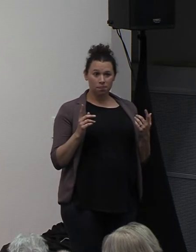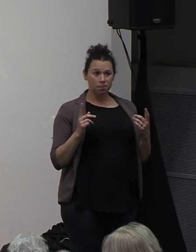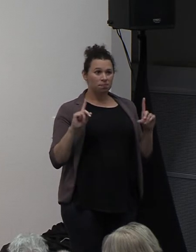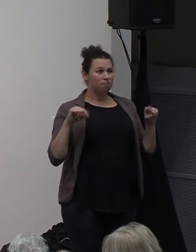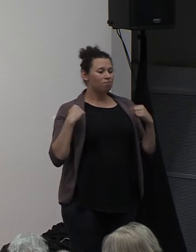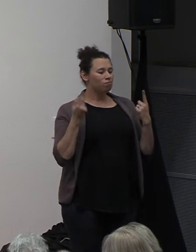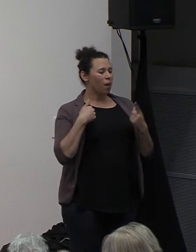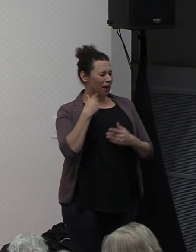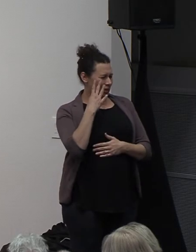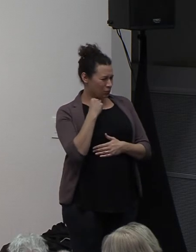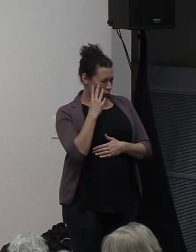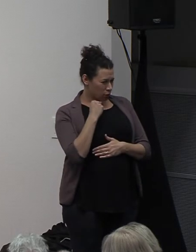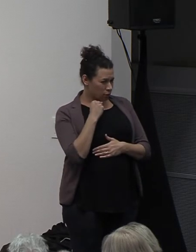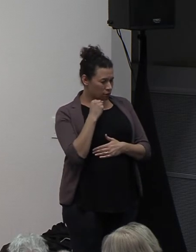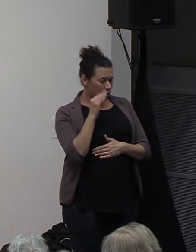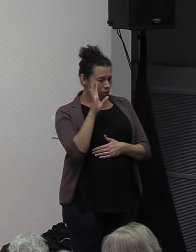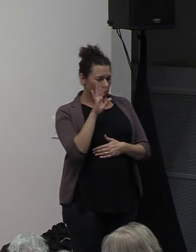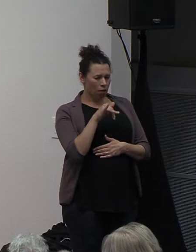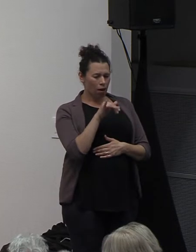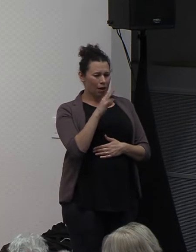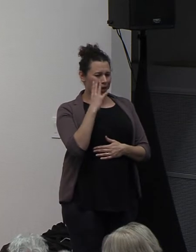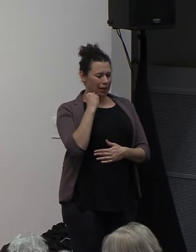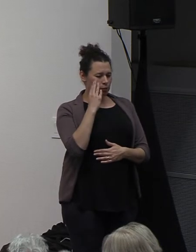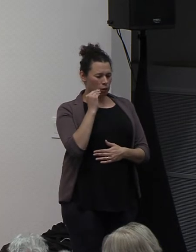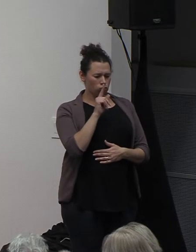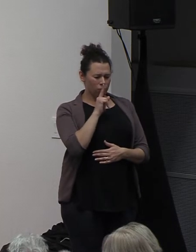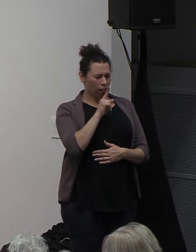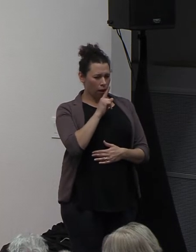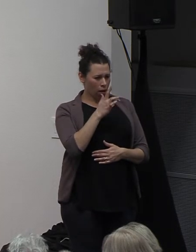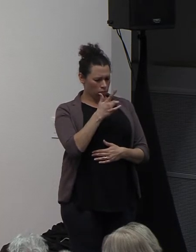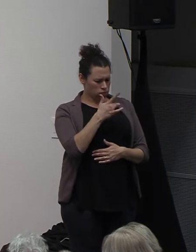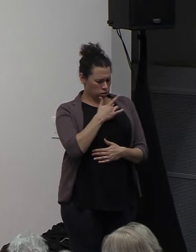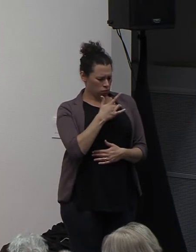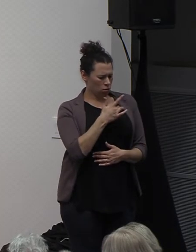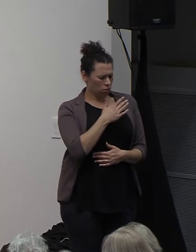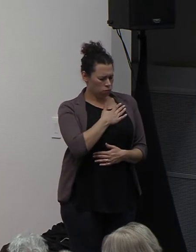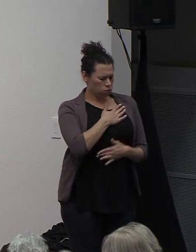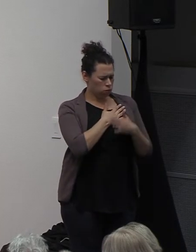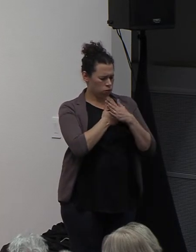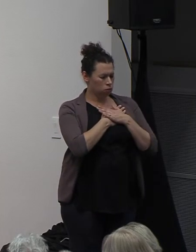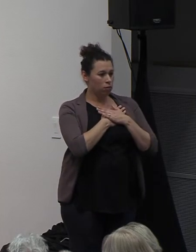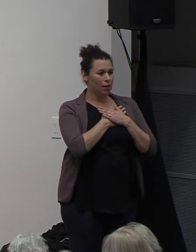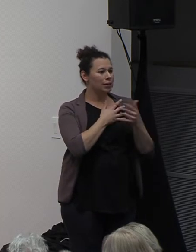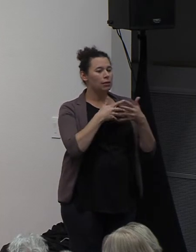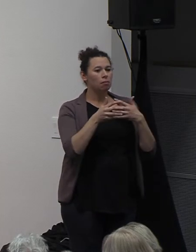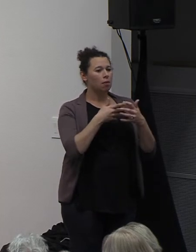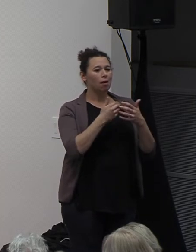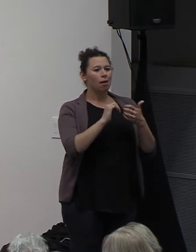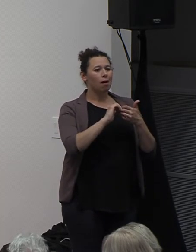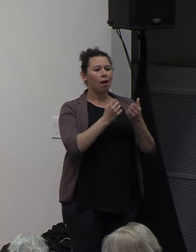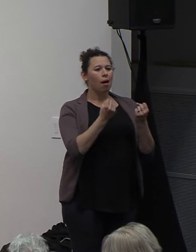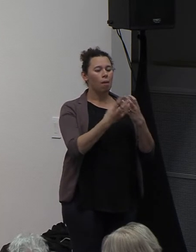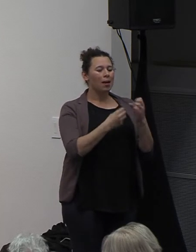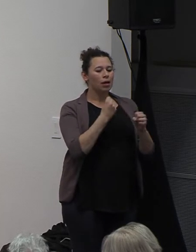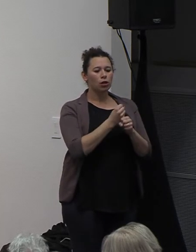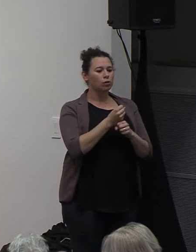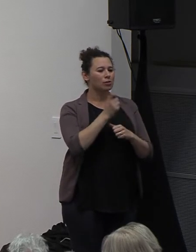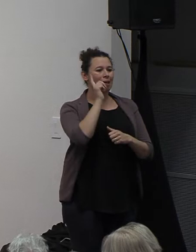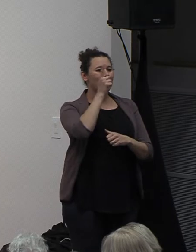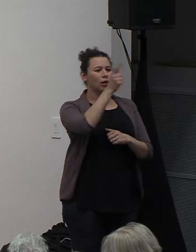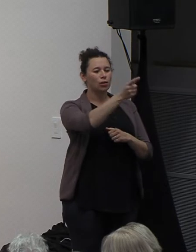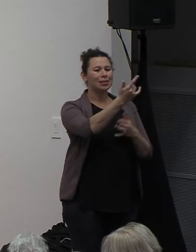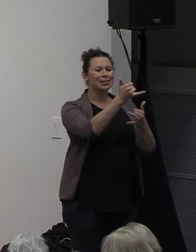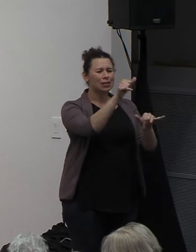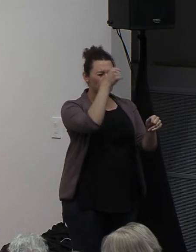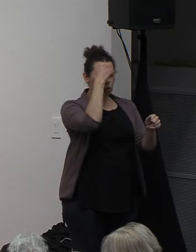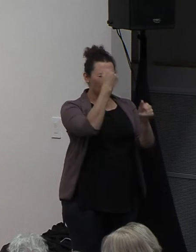that spoke to you so deeply that no matter how much time passed, you just could not let it go? When